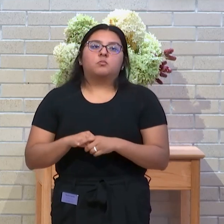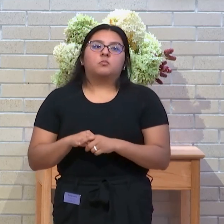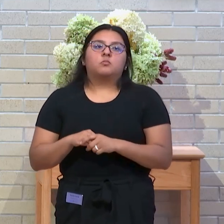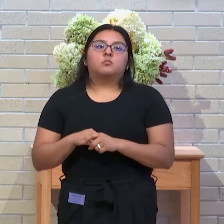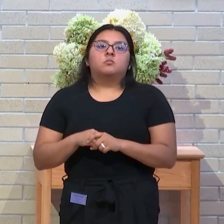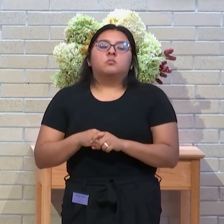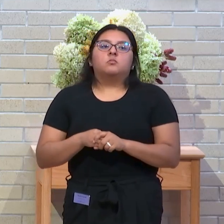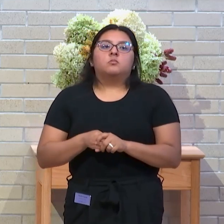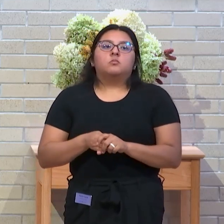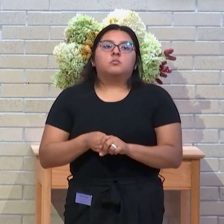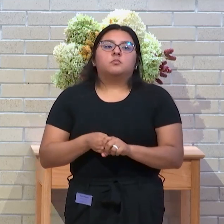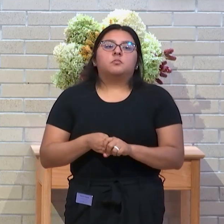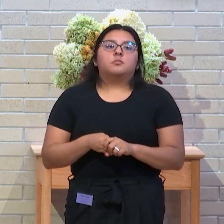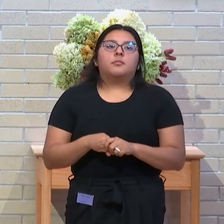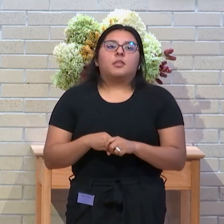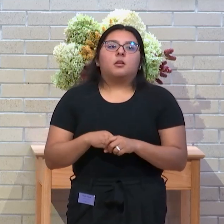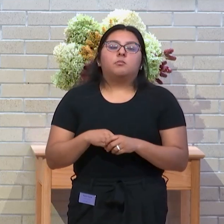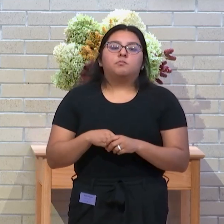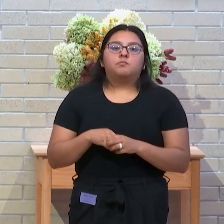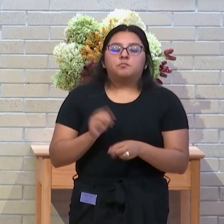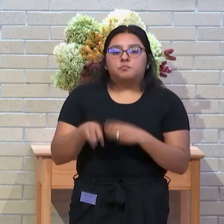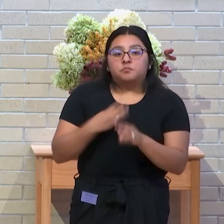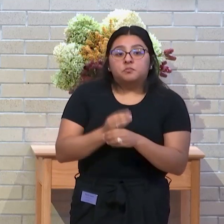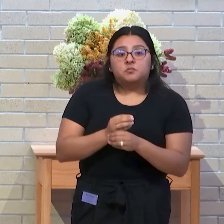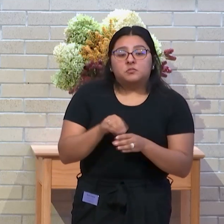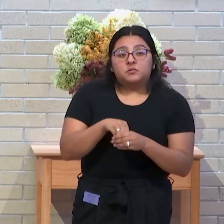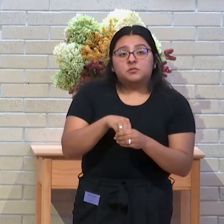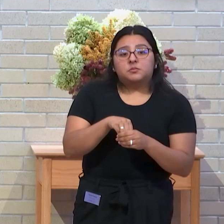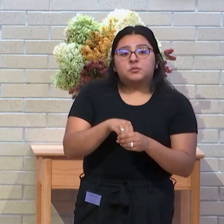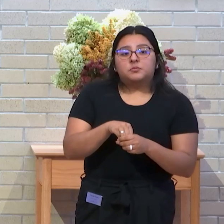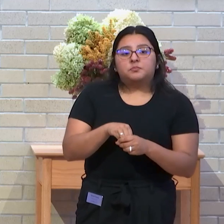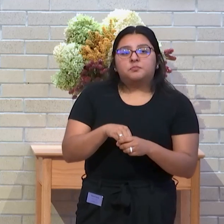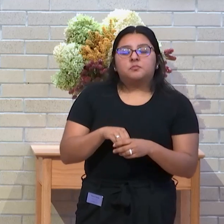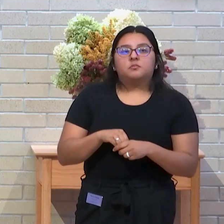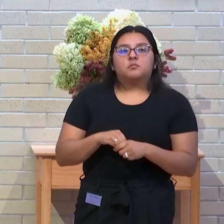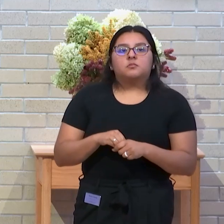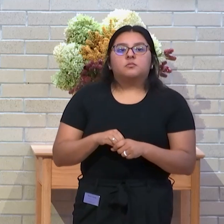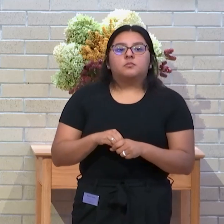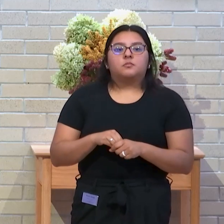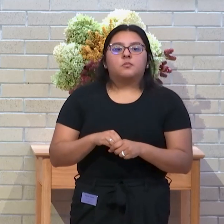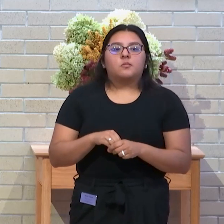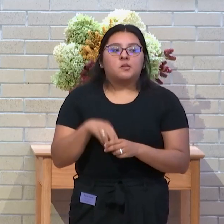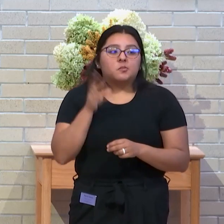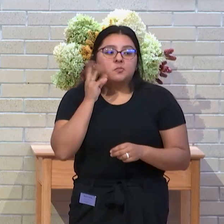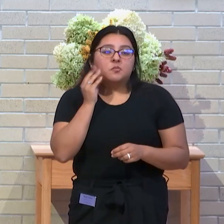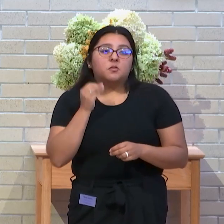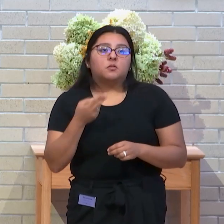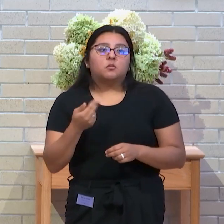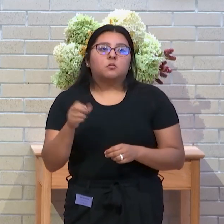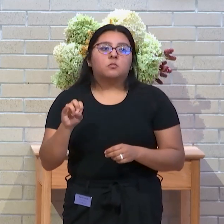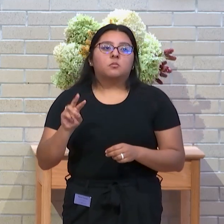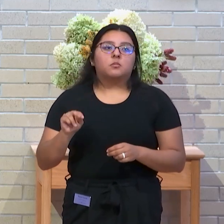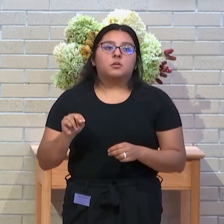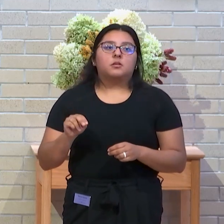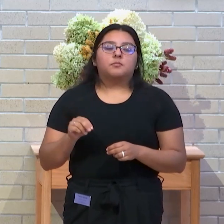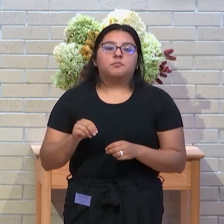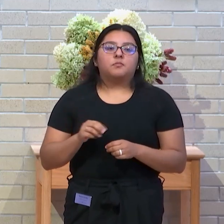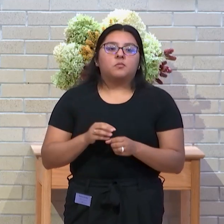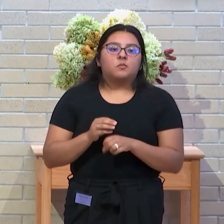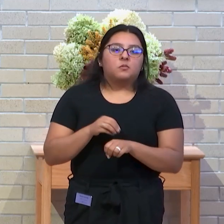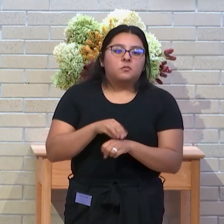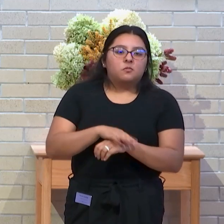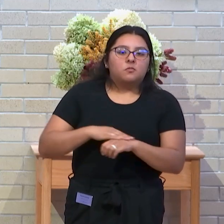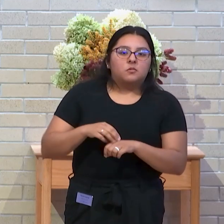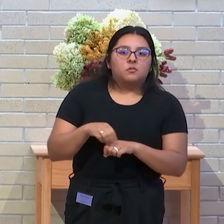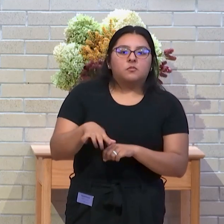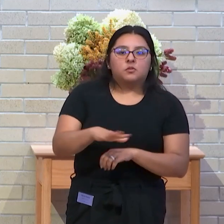So to share a piece of what I mean by global engagement, I want to tell you about an experience we had while on the Hopi reservation. The Hopi